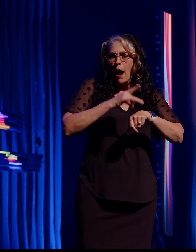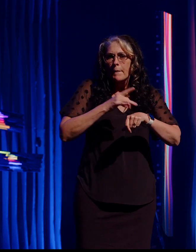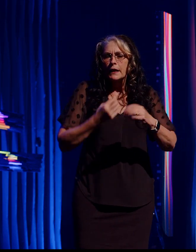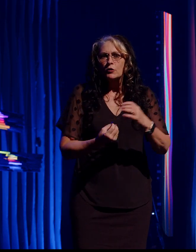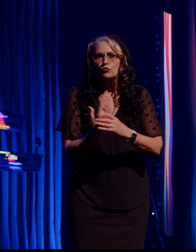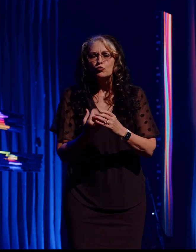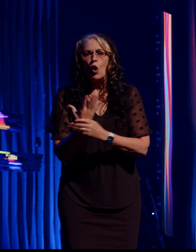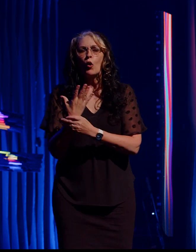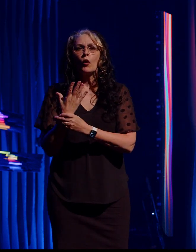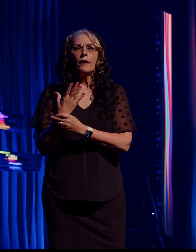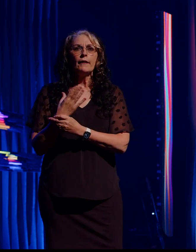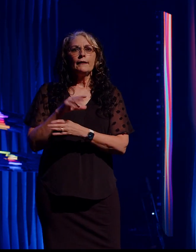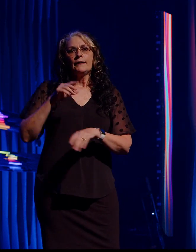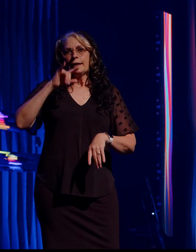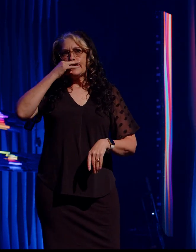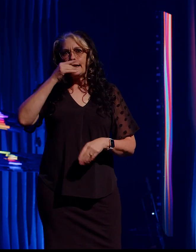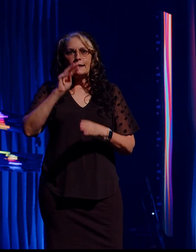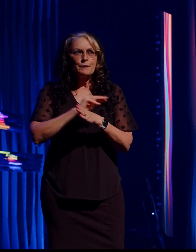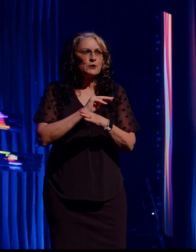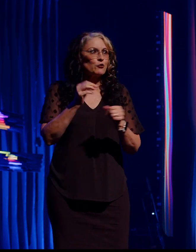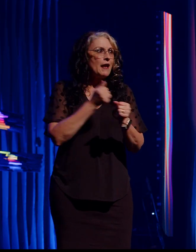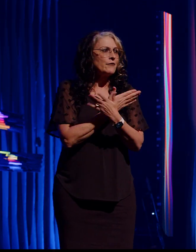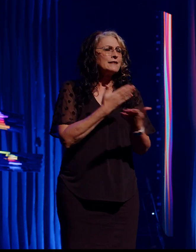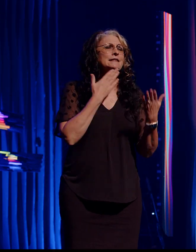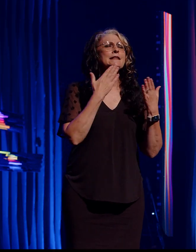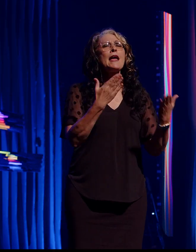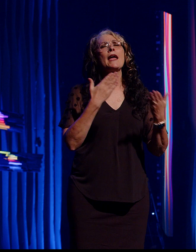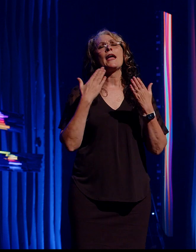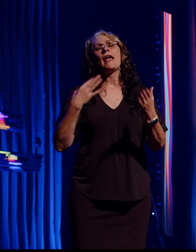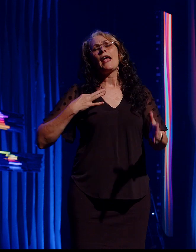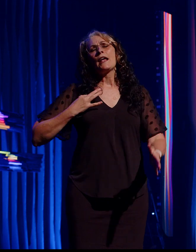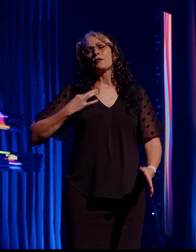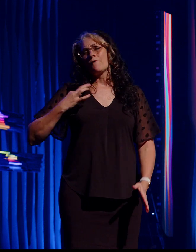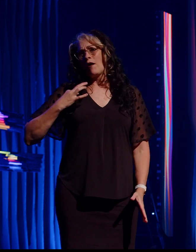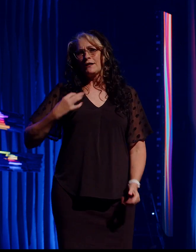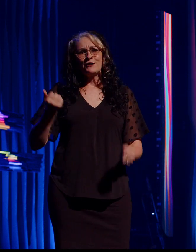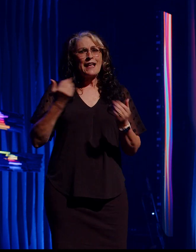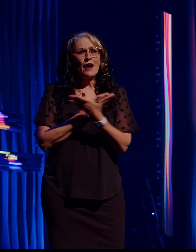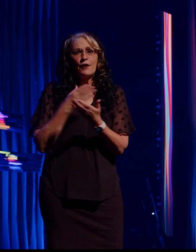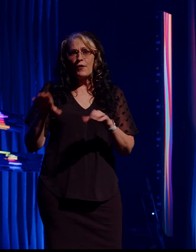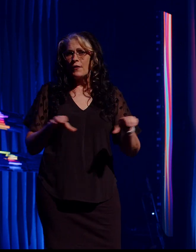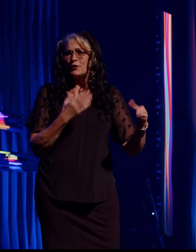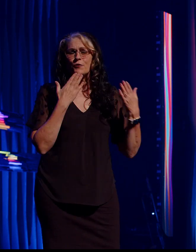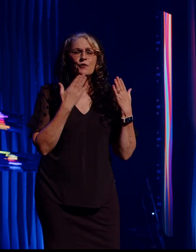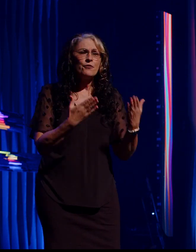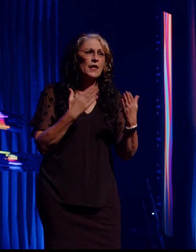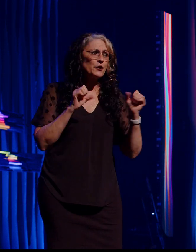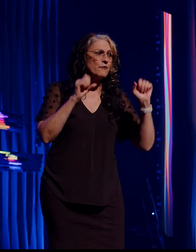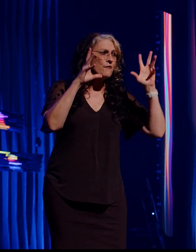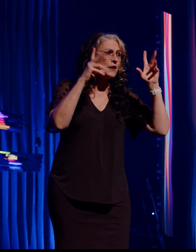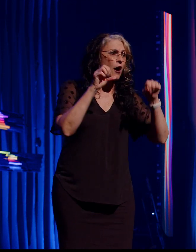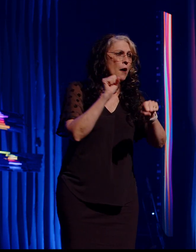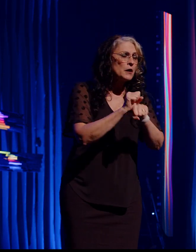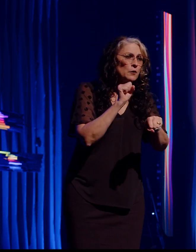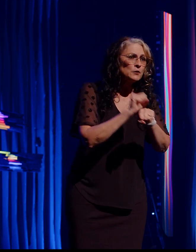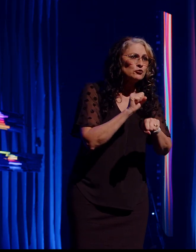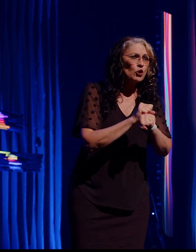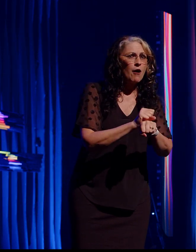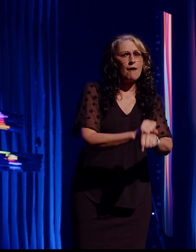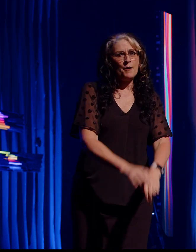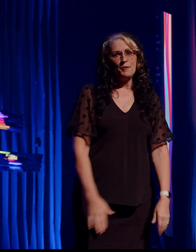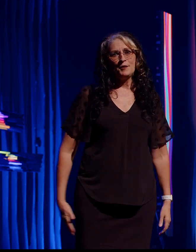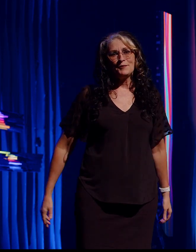to our kids ministry, all those. Can we just thank our volunteers one more time, all that they do? Really do a phenomenal job.